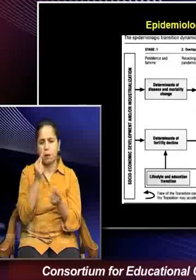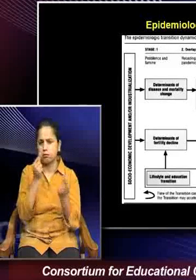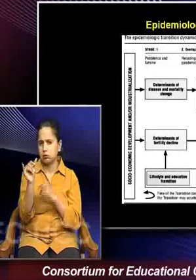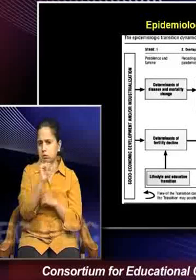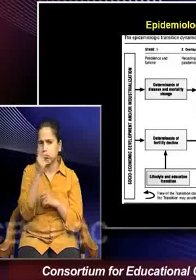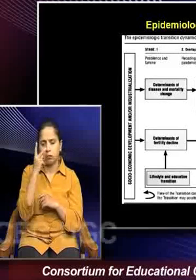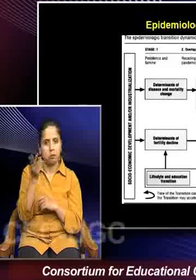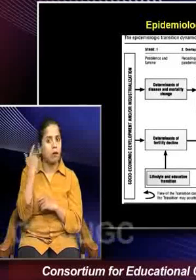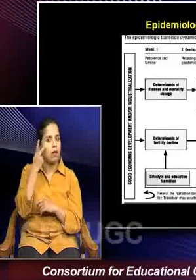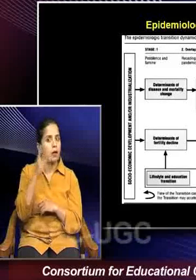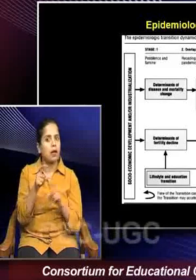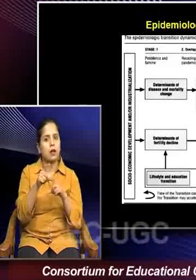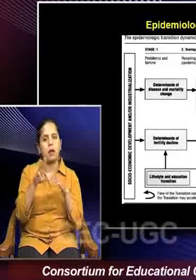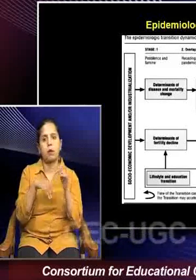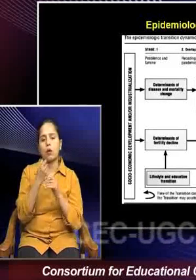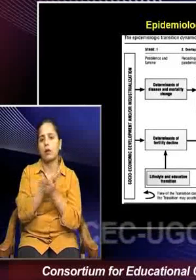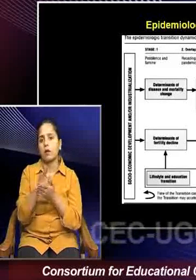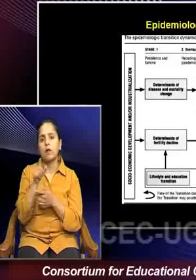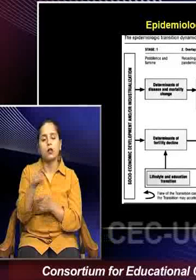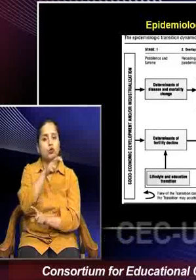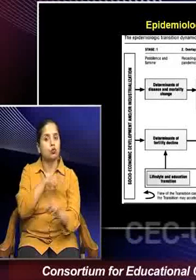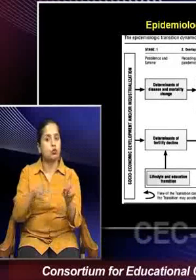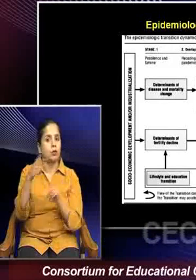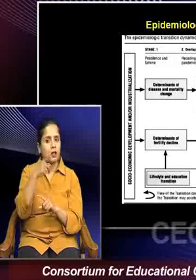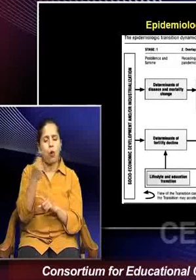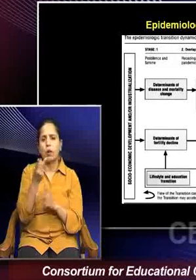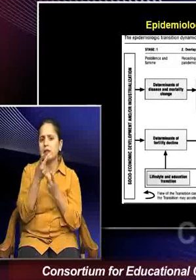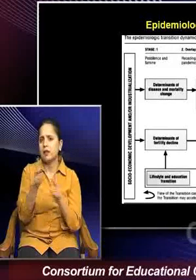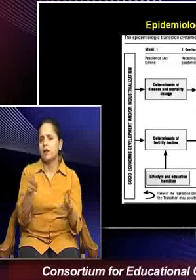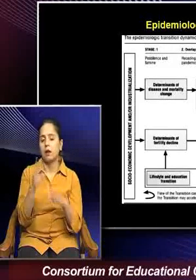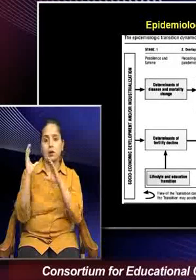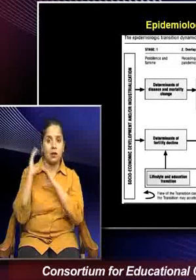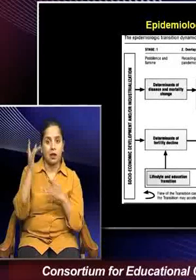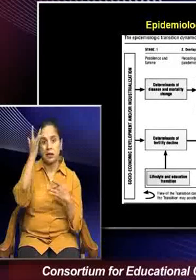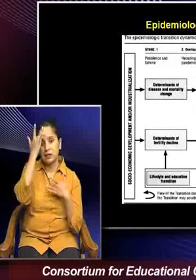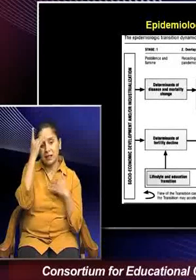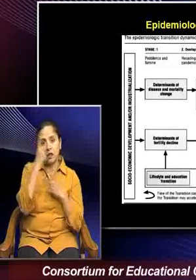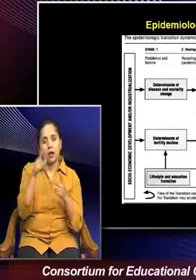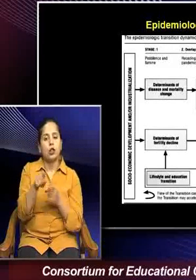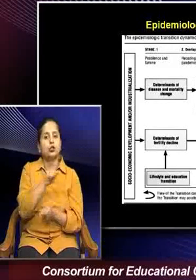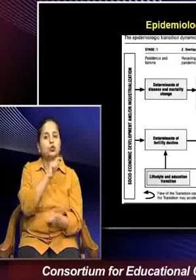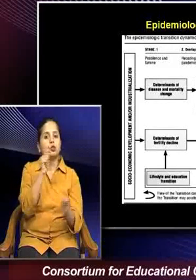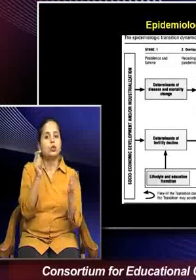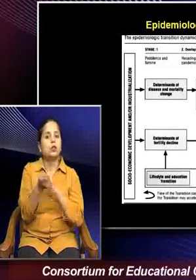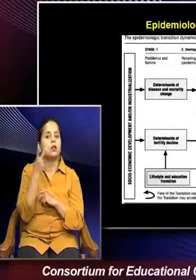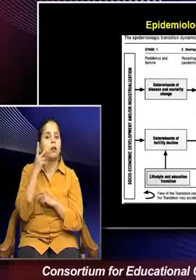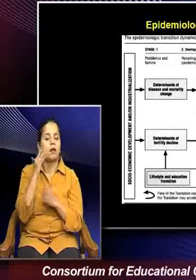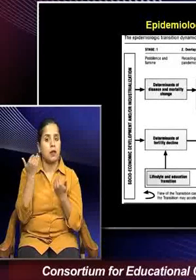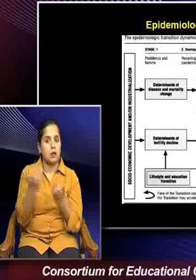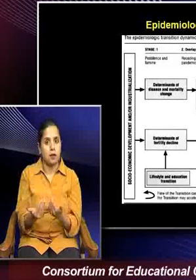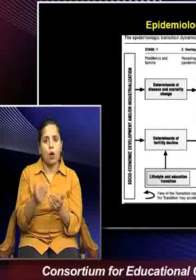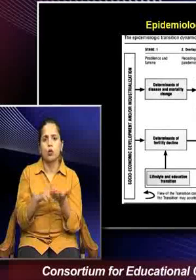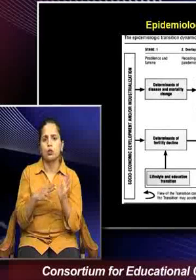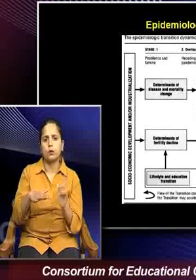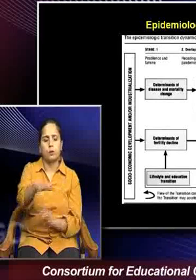had seen in the case of demographic transition. Here the difference is just that the burden of diseases are changing as the nature of